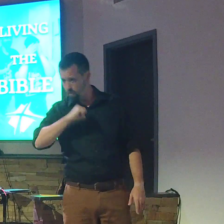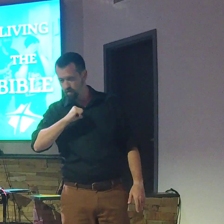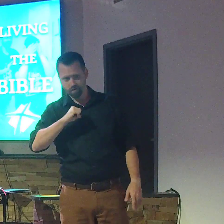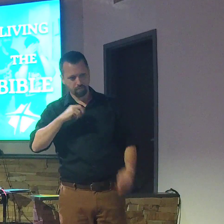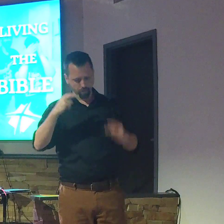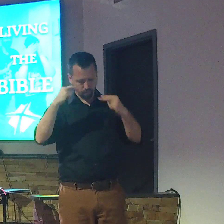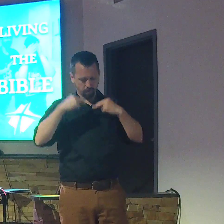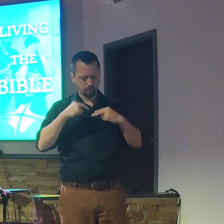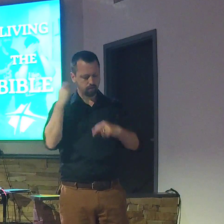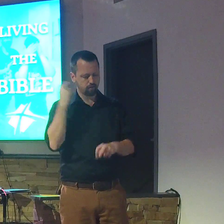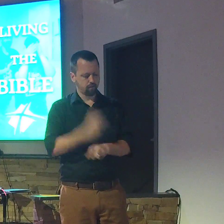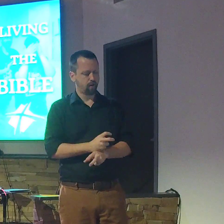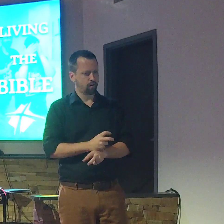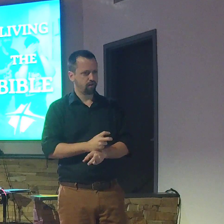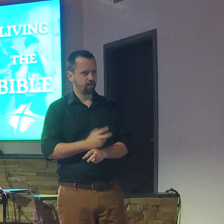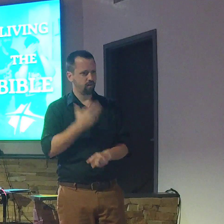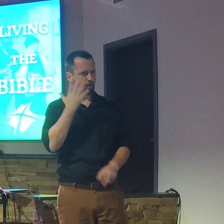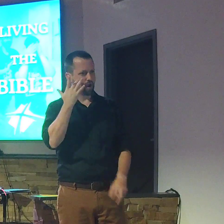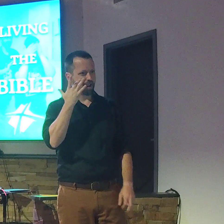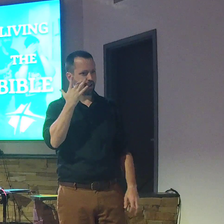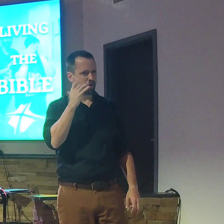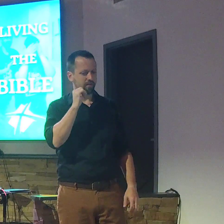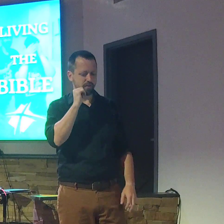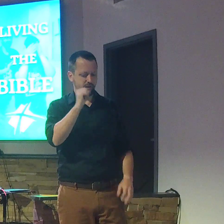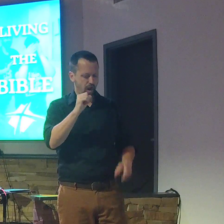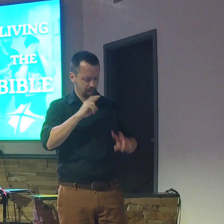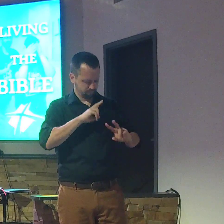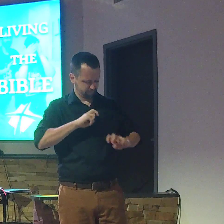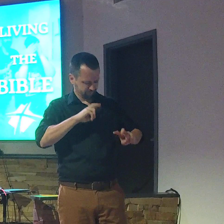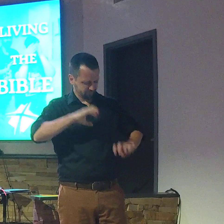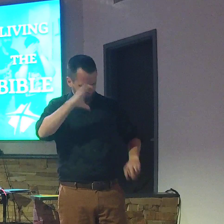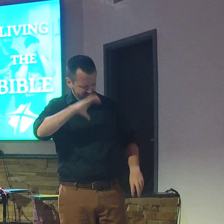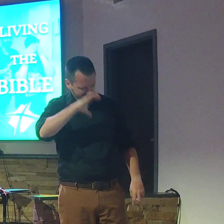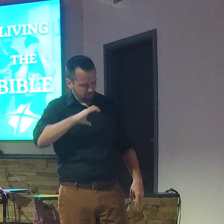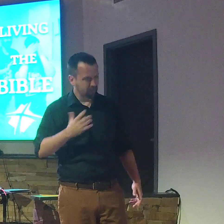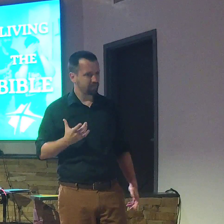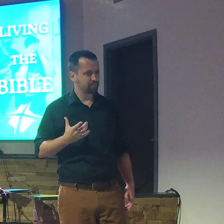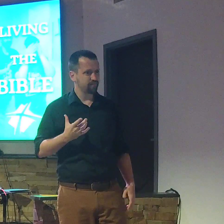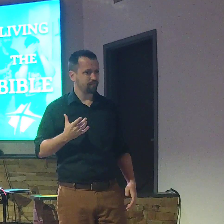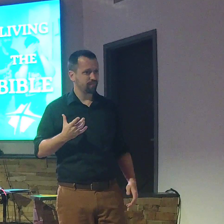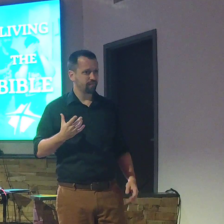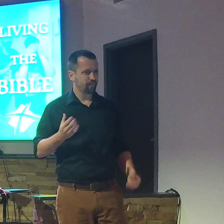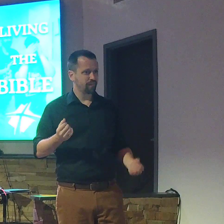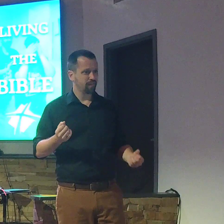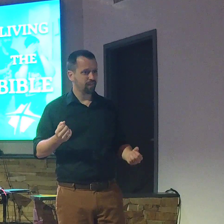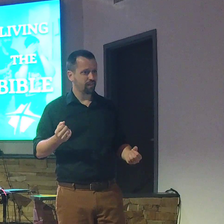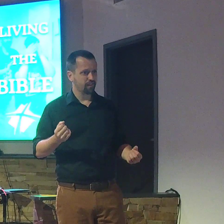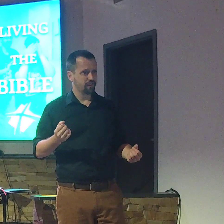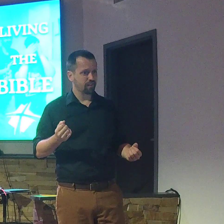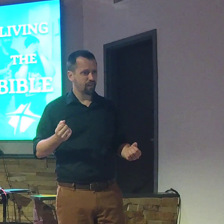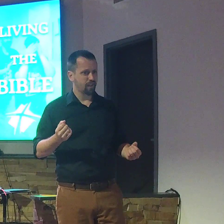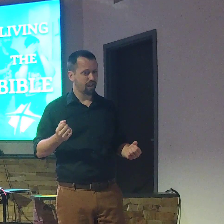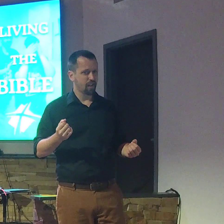in ourselves. Why? Because it's not something we're looking for. How often do we ask ourselves at the end of the day,